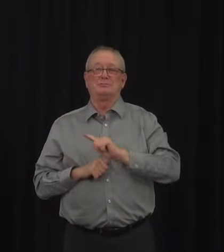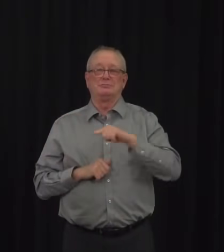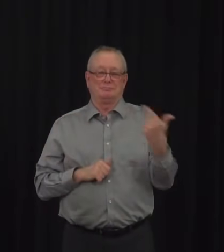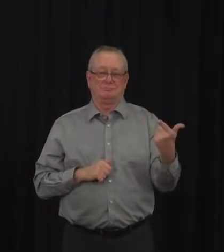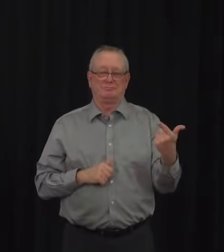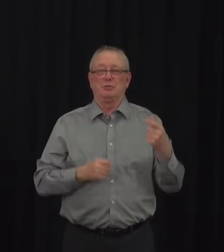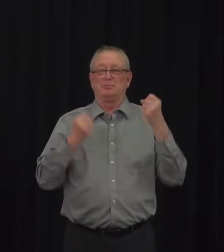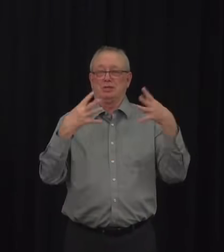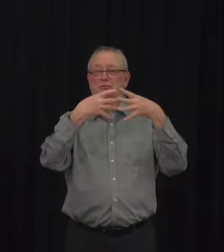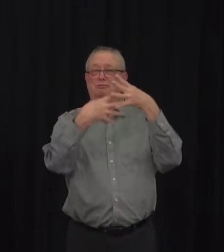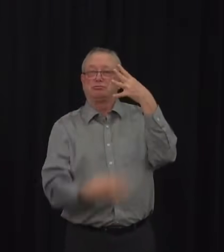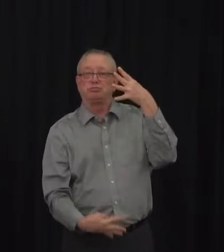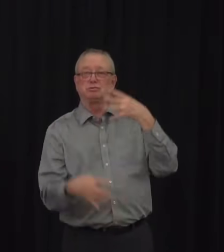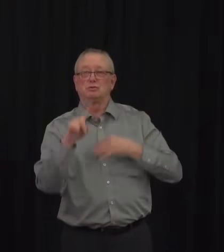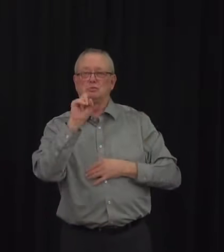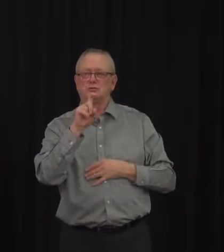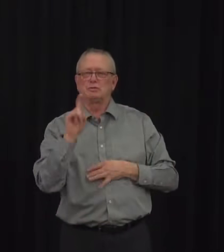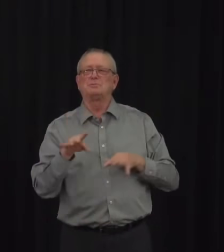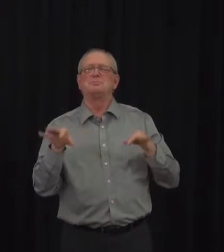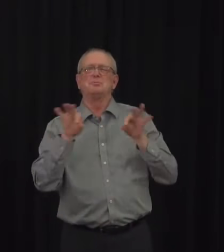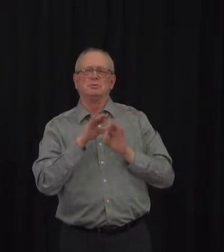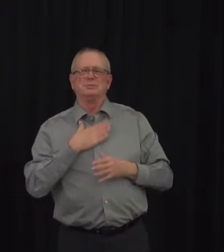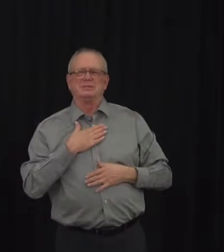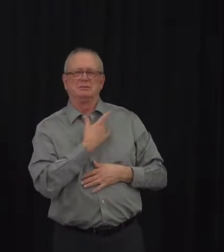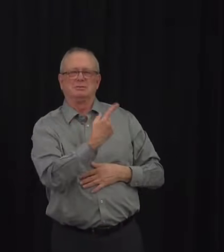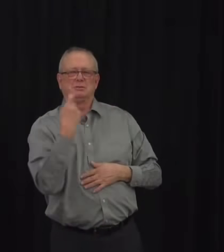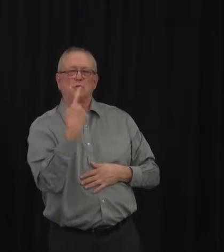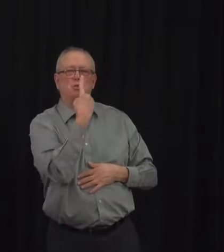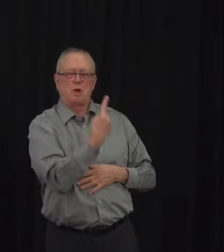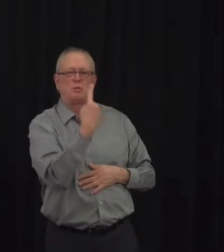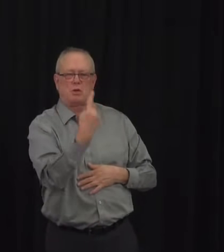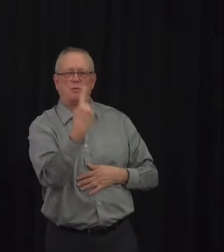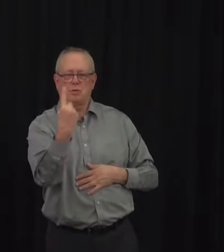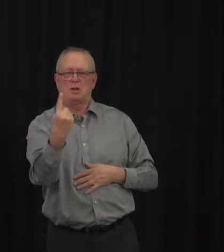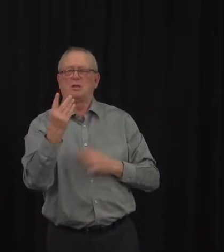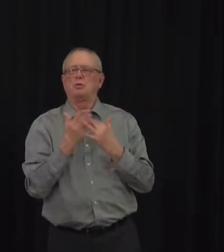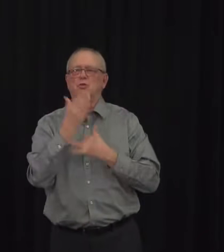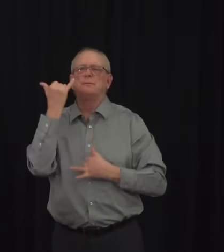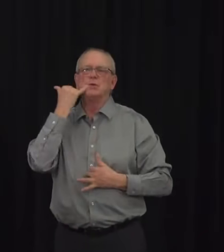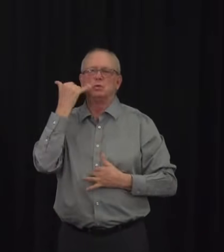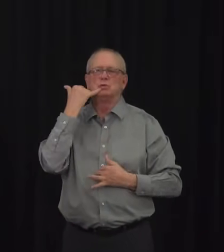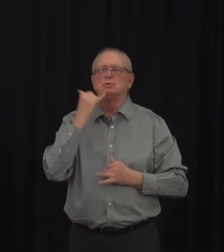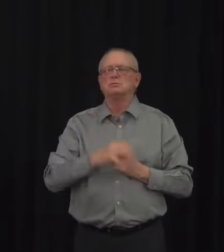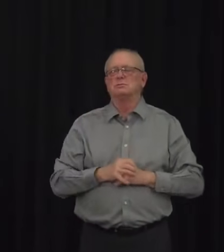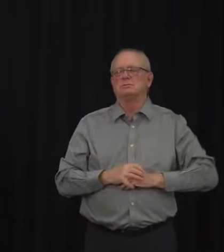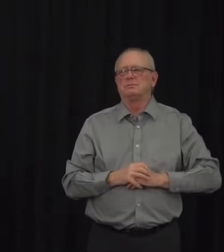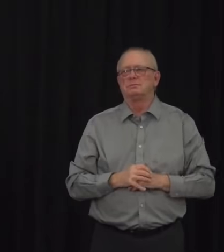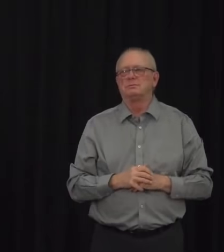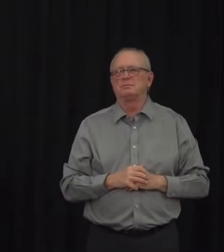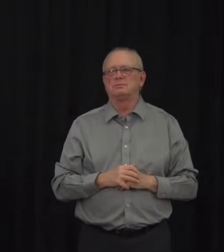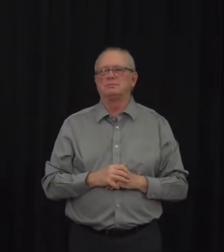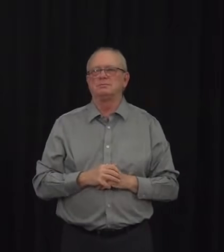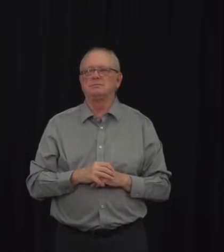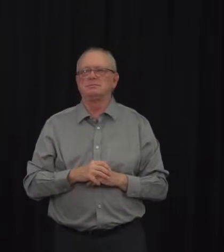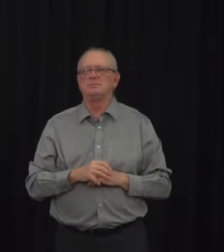limit yourself to one question so we can take as many of them as possible. Operator, would you please put through the first